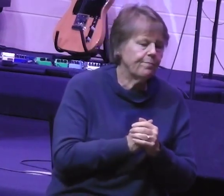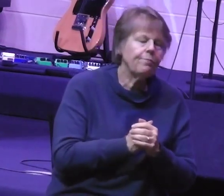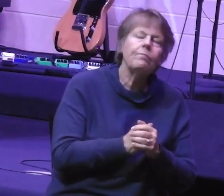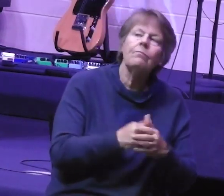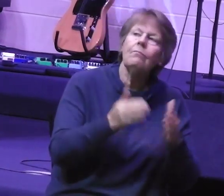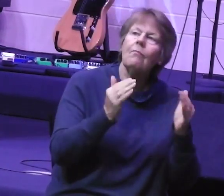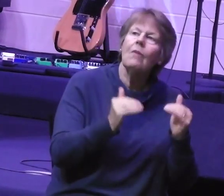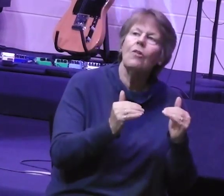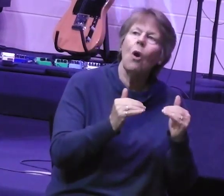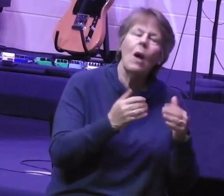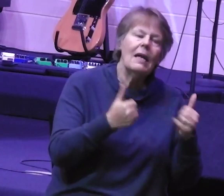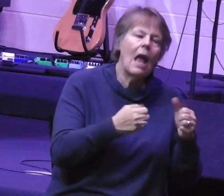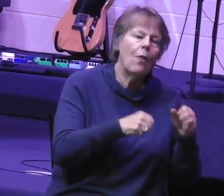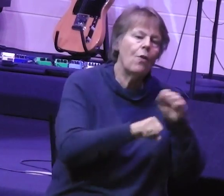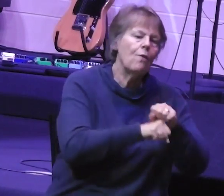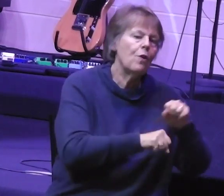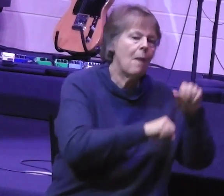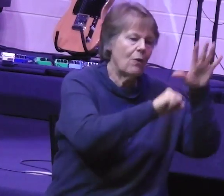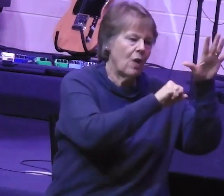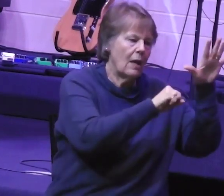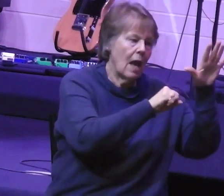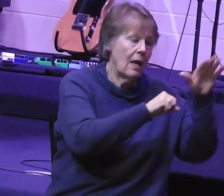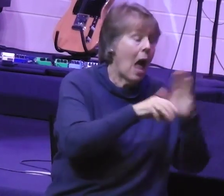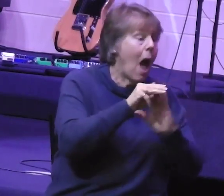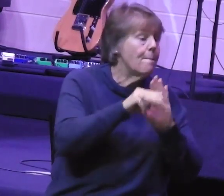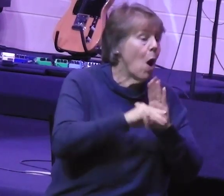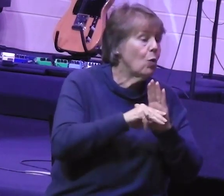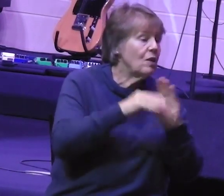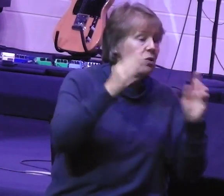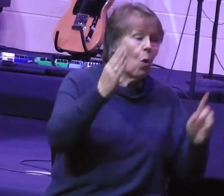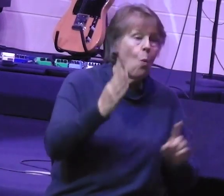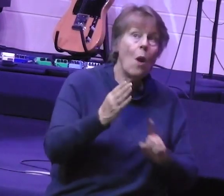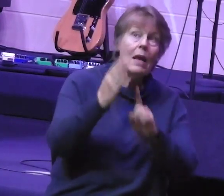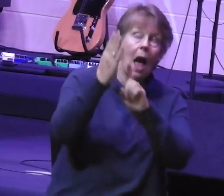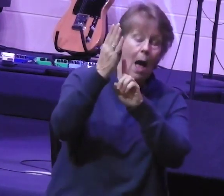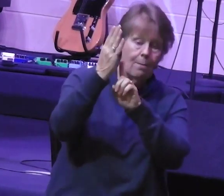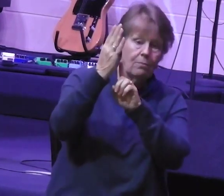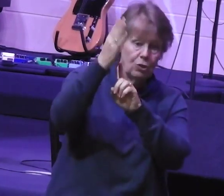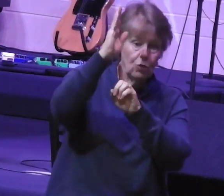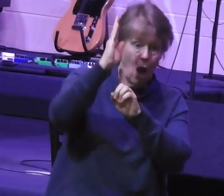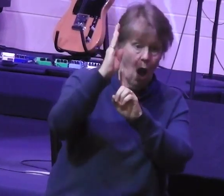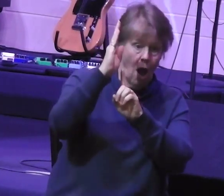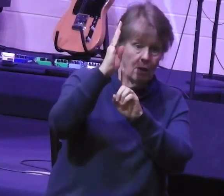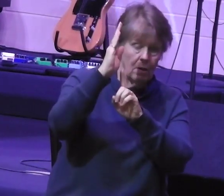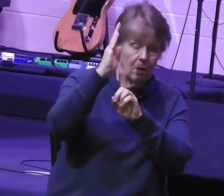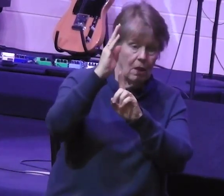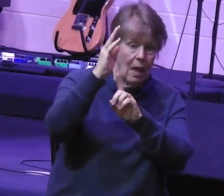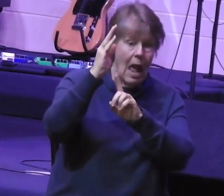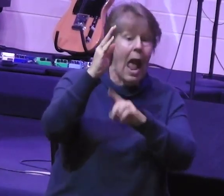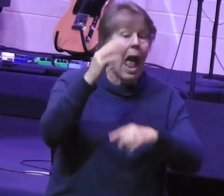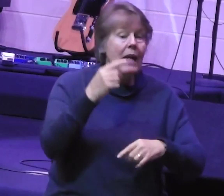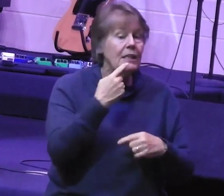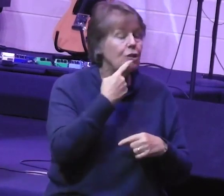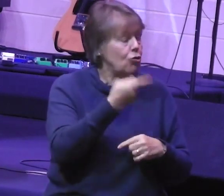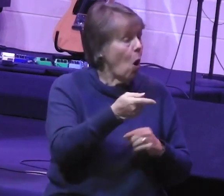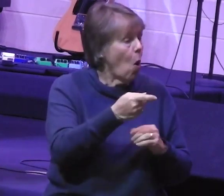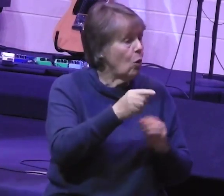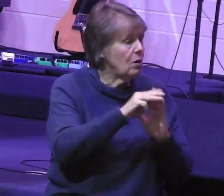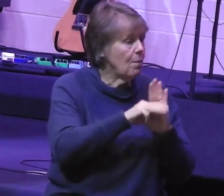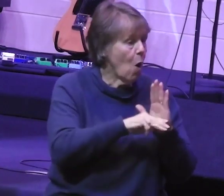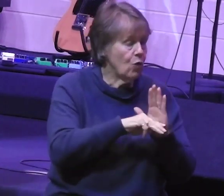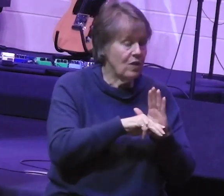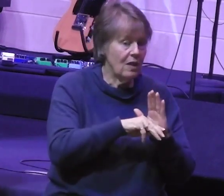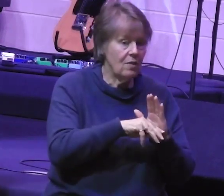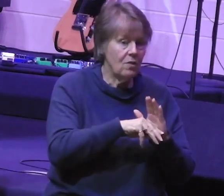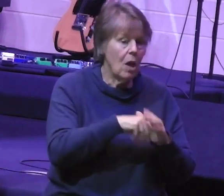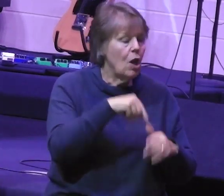So they're at the foot of Mount Sinai. Then Moses went up to God, and the Lord called to him from the mountain and said, this is what you